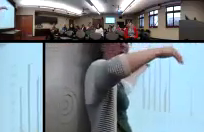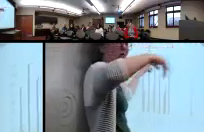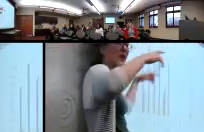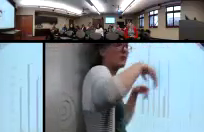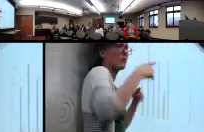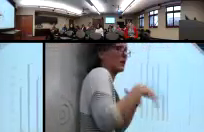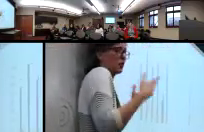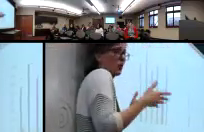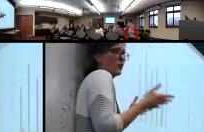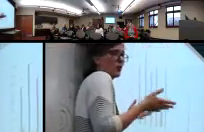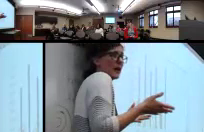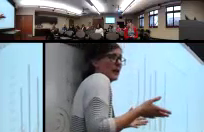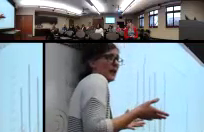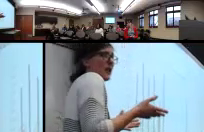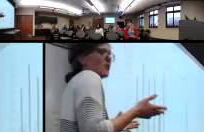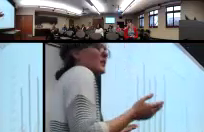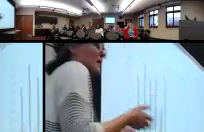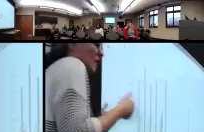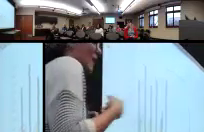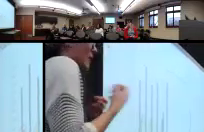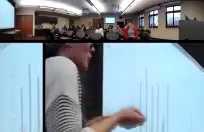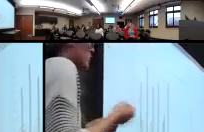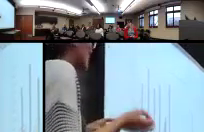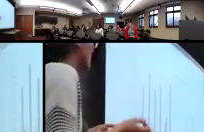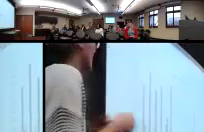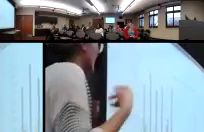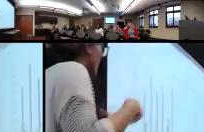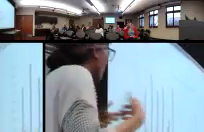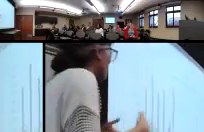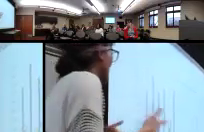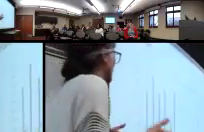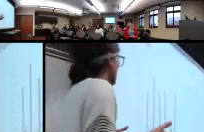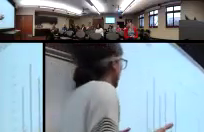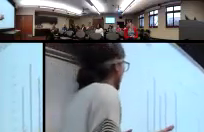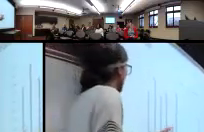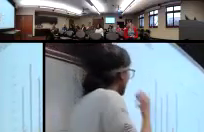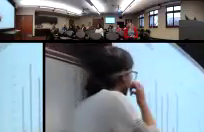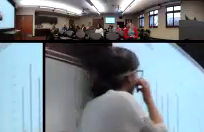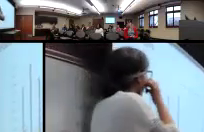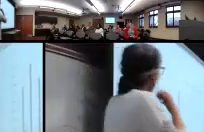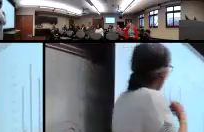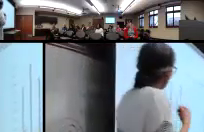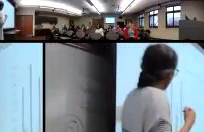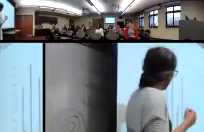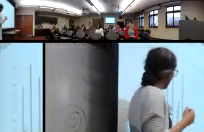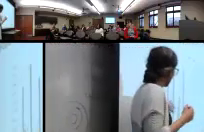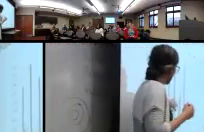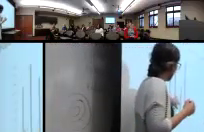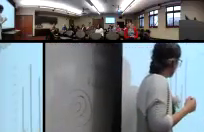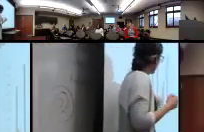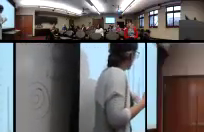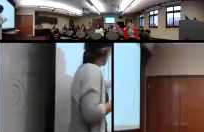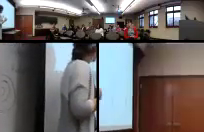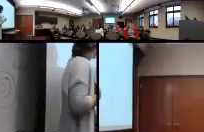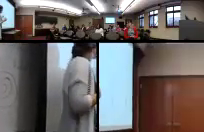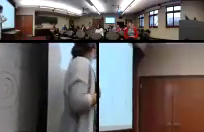introduce with nouns. So in that respect, they sort of look like the native signers, and that if they're using something, it's the most likely to be a noun. But if we look at